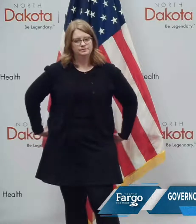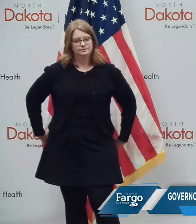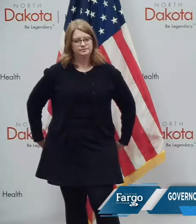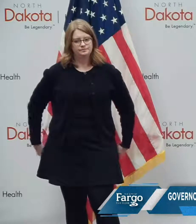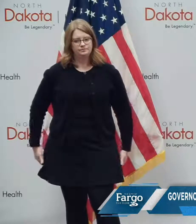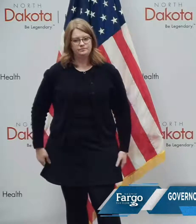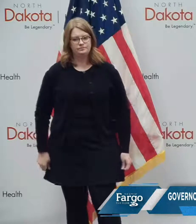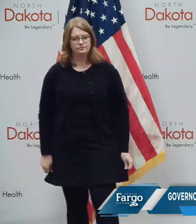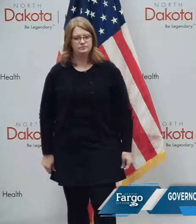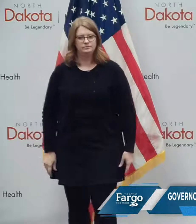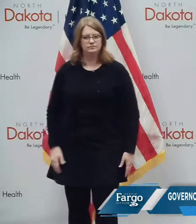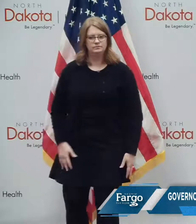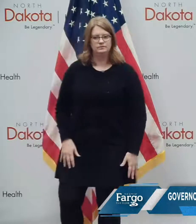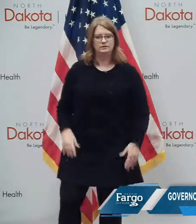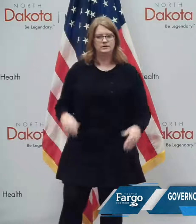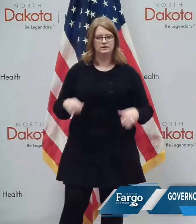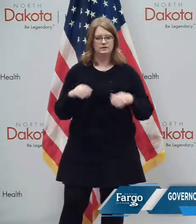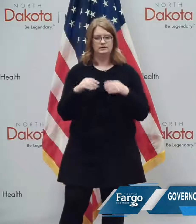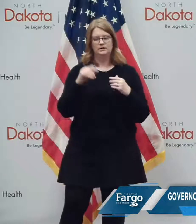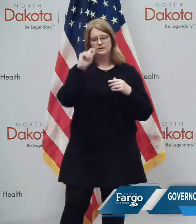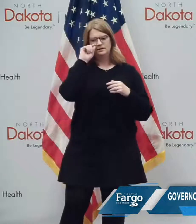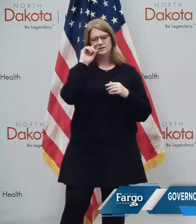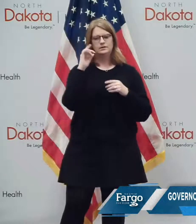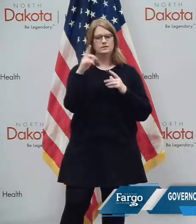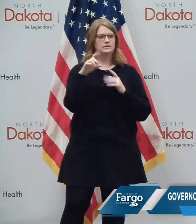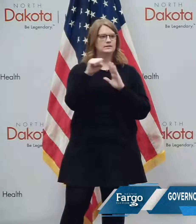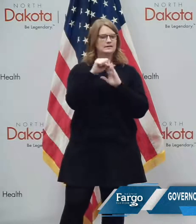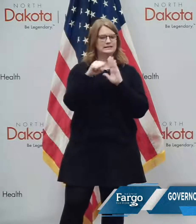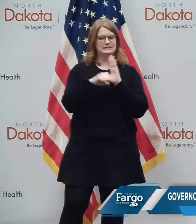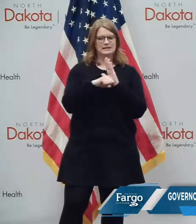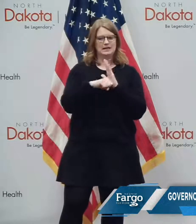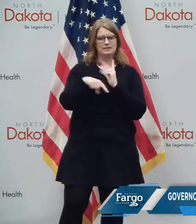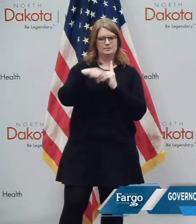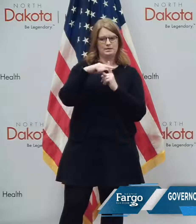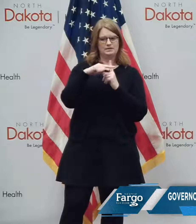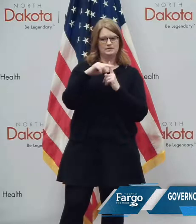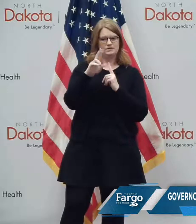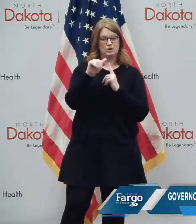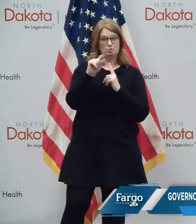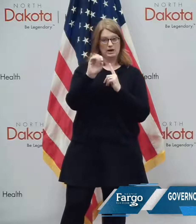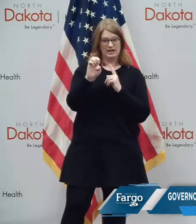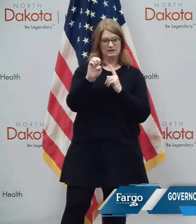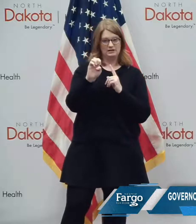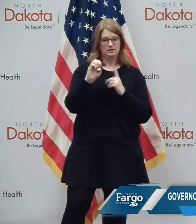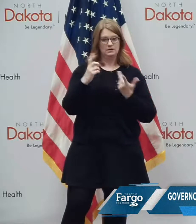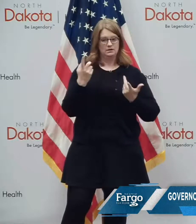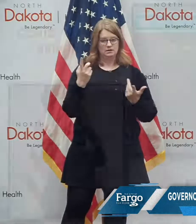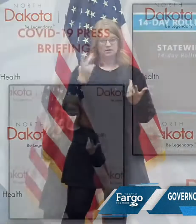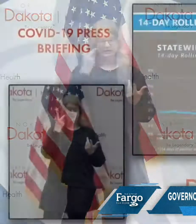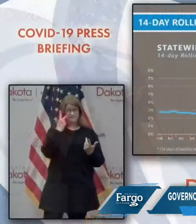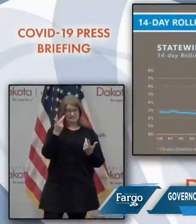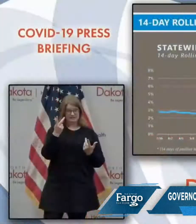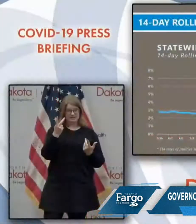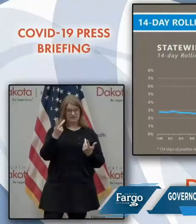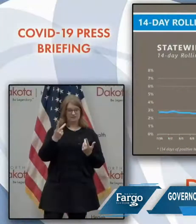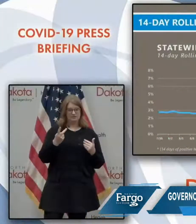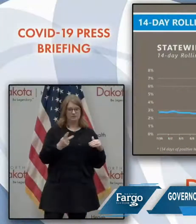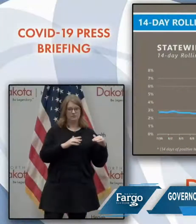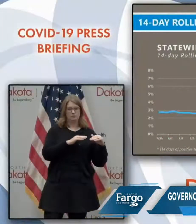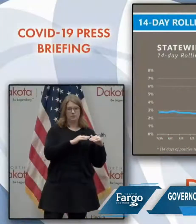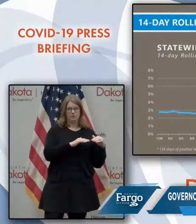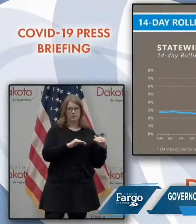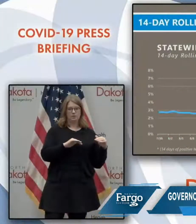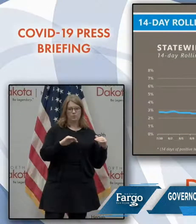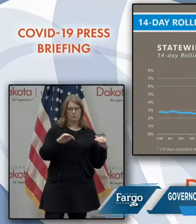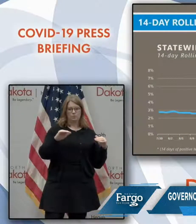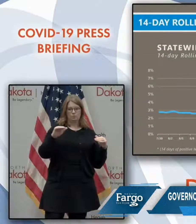In terms of the statewide positivity rate, we can see the trend line overall coming up right just